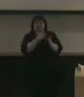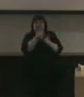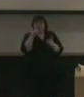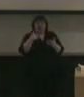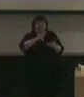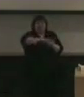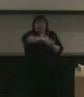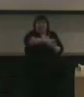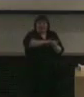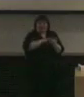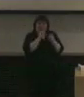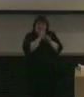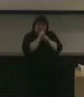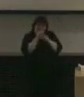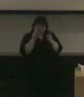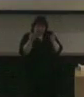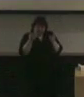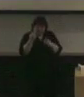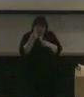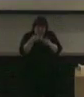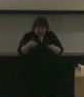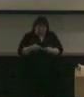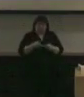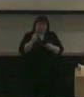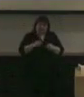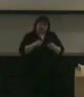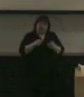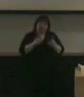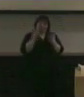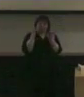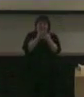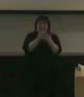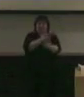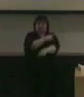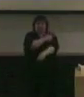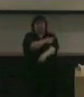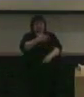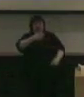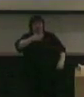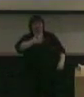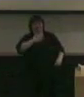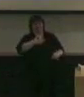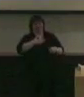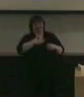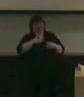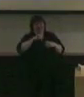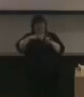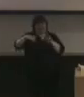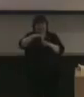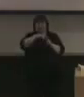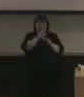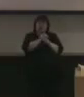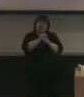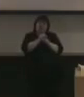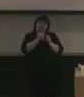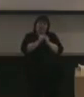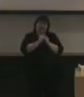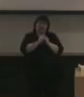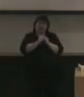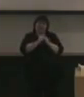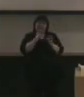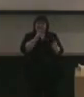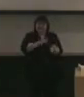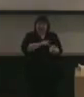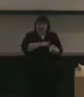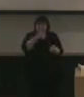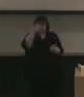work in just that little isolated spot. You need to get to the level of the patient. So in my setting, working with psychiatric patients,